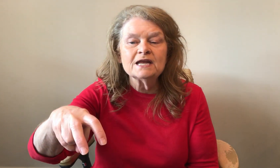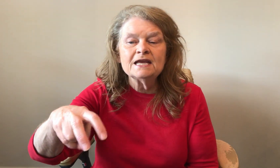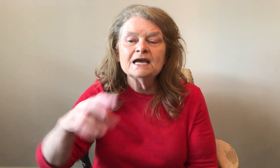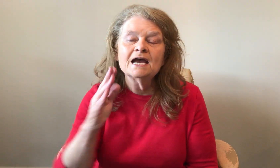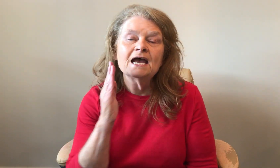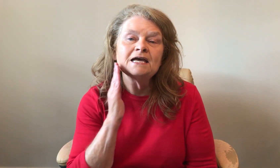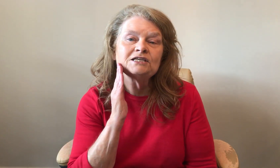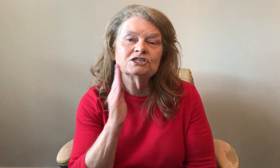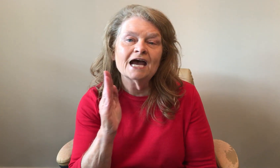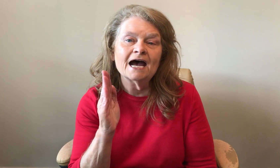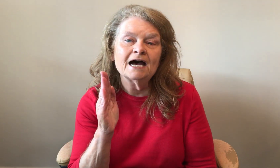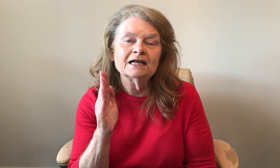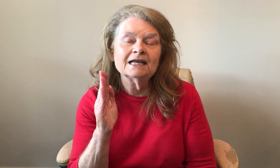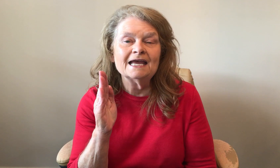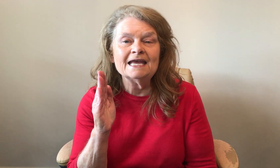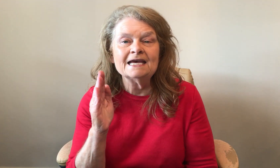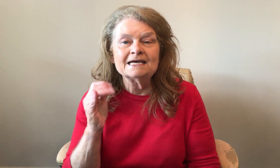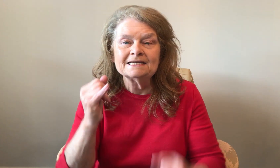journey shall end.